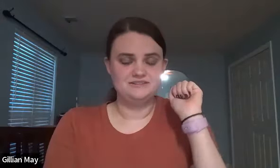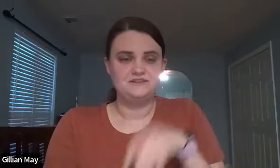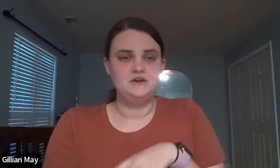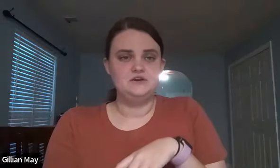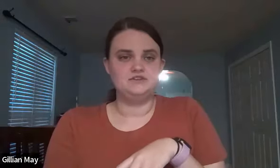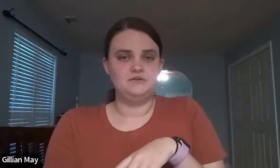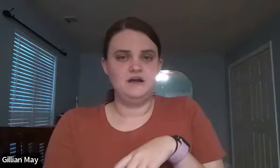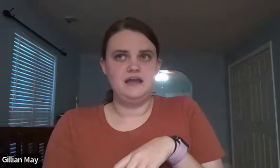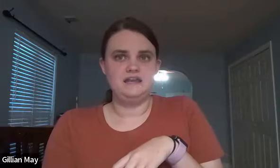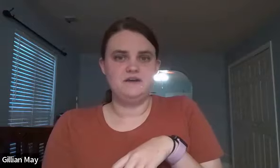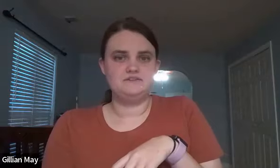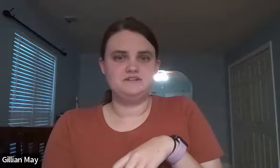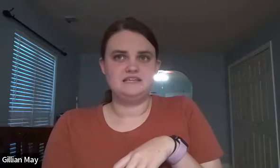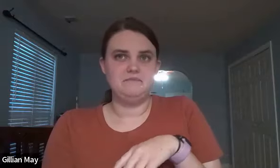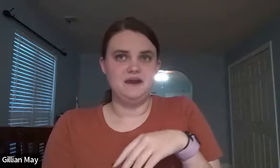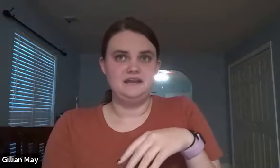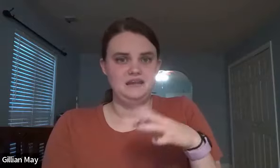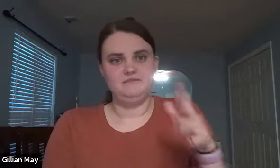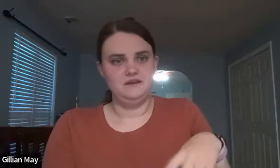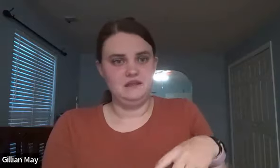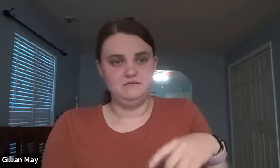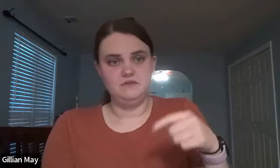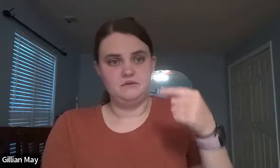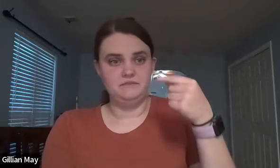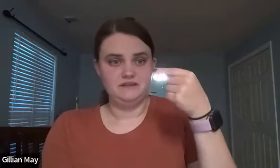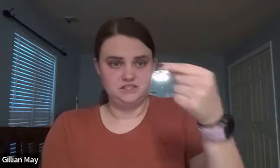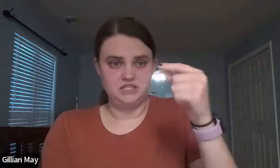letters. So like if I was gonna say my name, and that way it'd be like